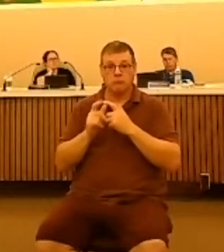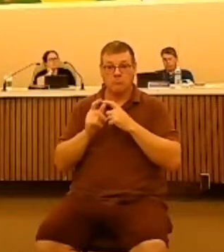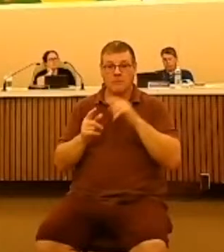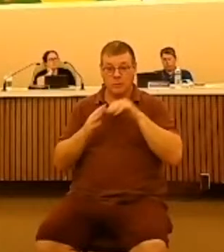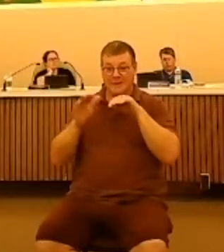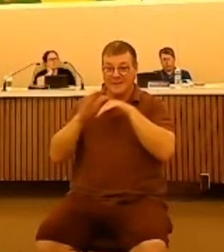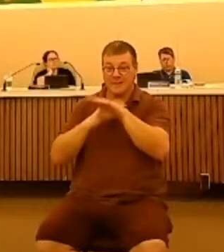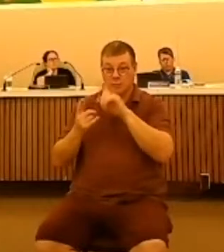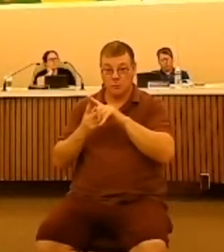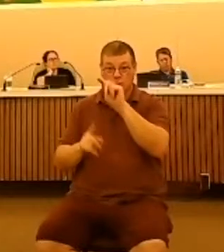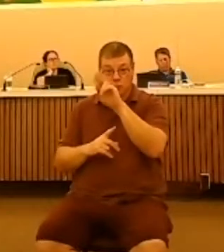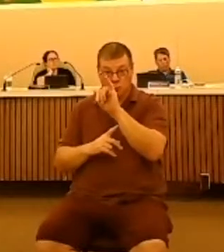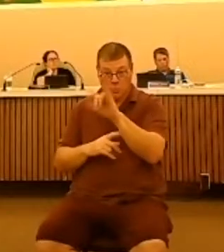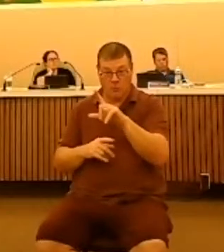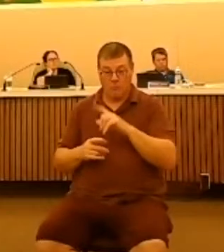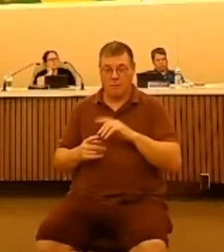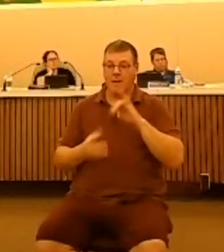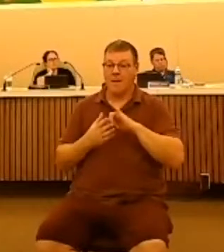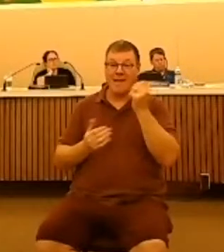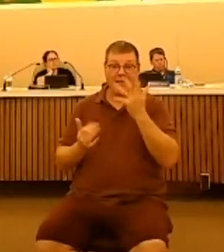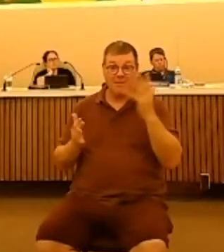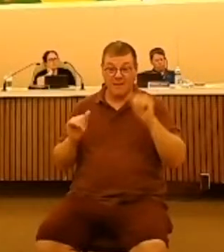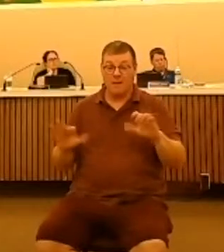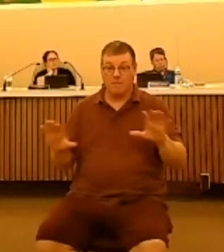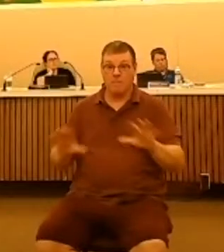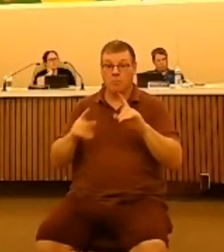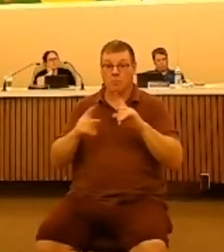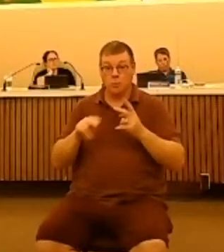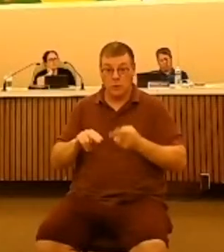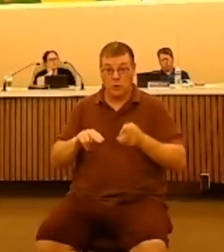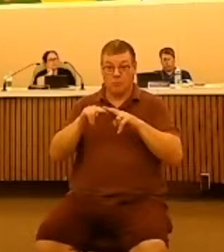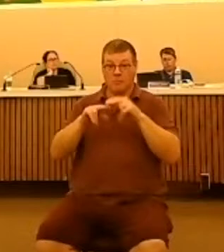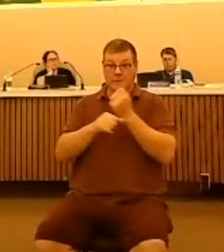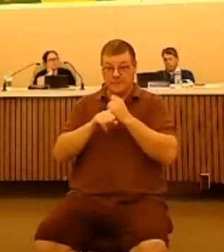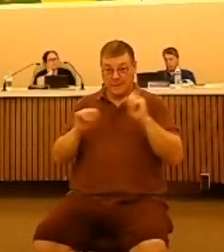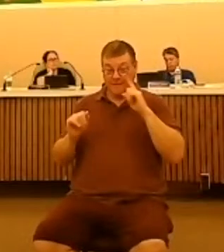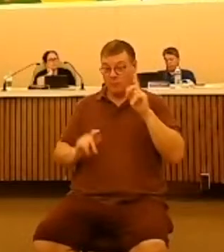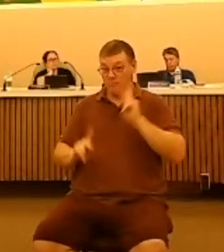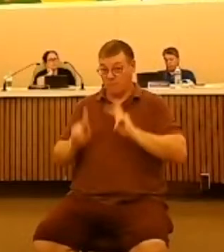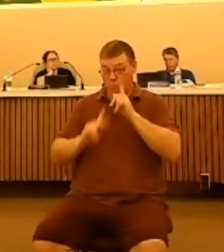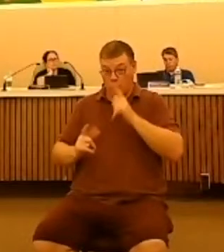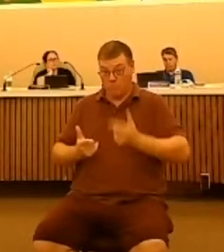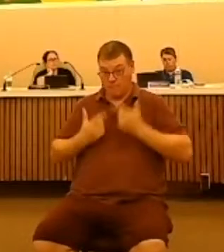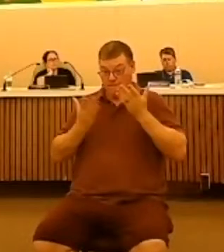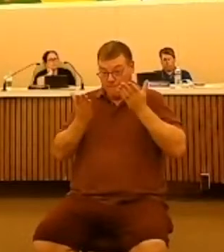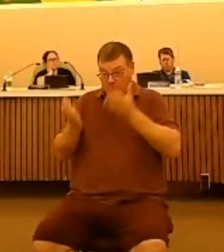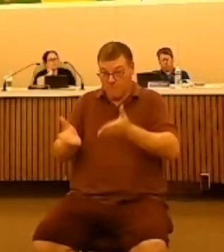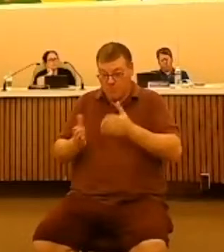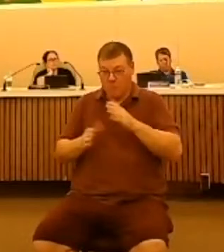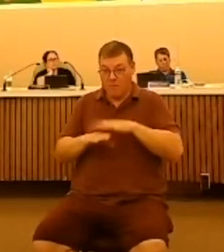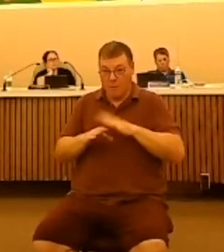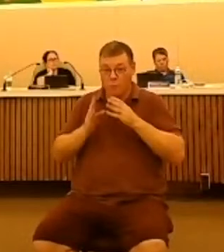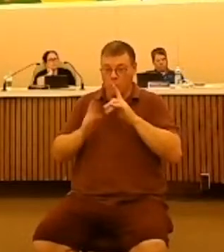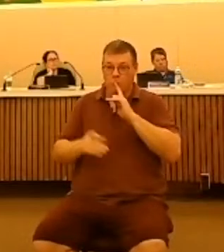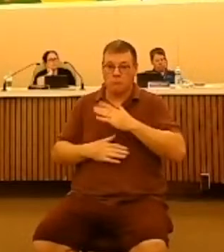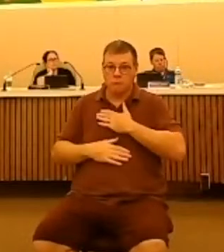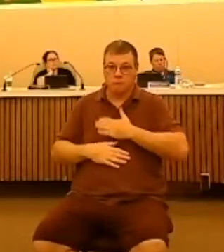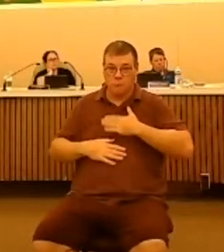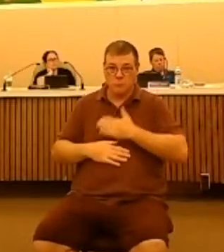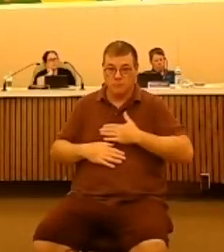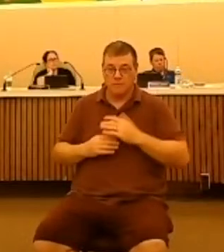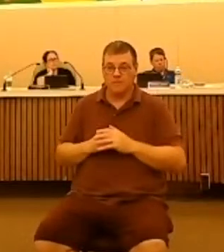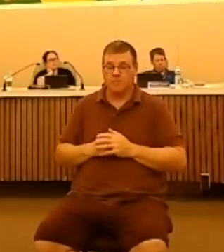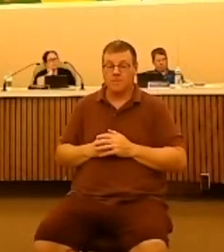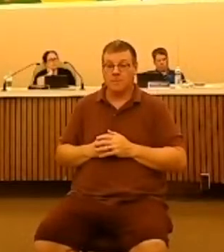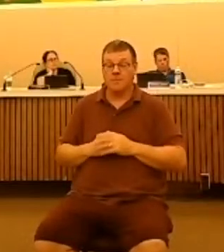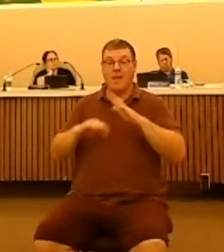Valley Trail. So anything that can be done to help increase the safety for residents traveling this road would be greatly appreciated. On